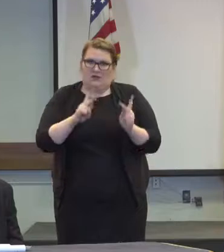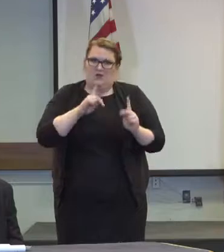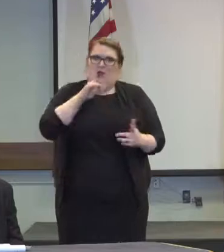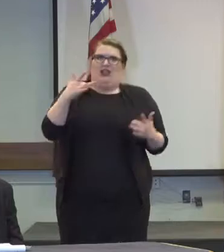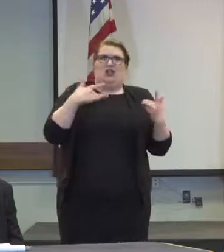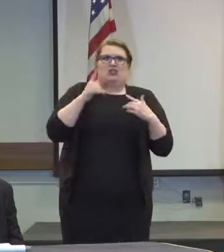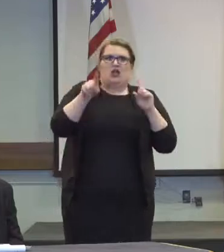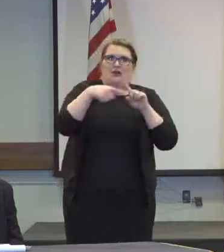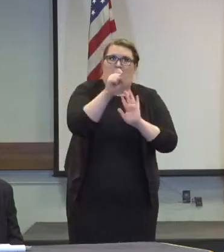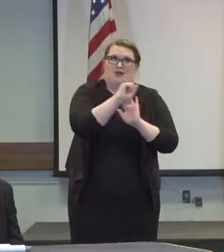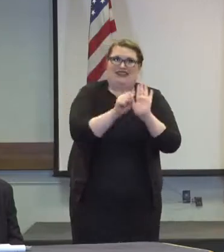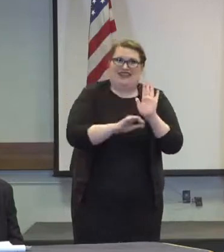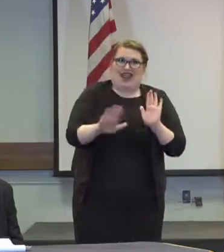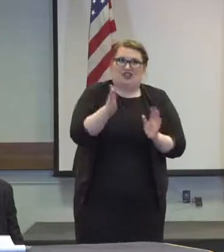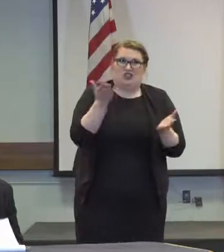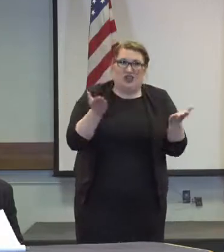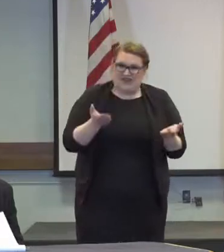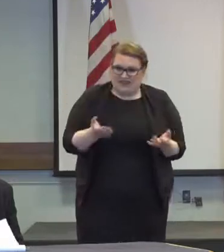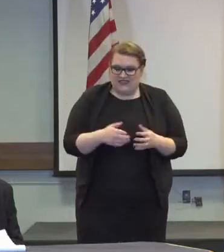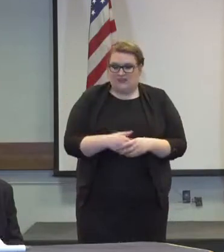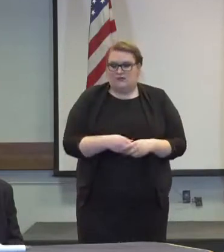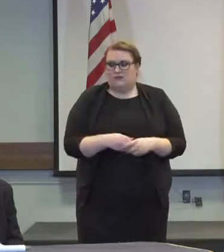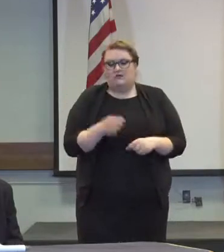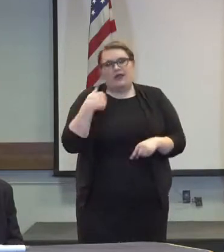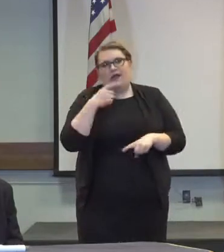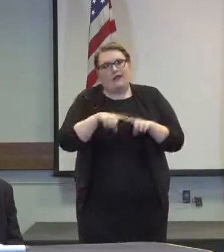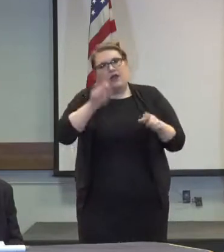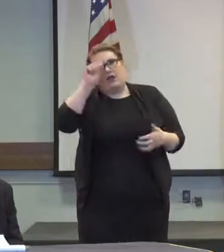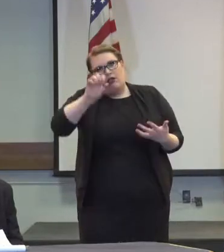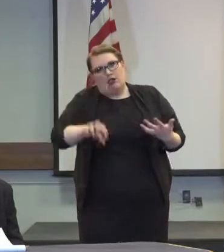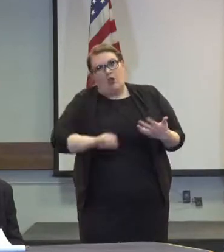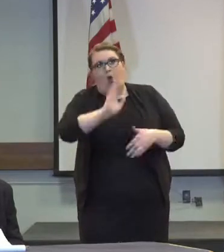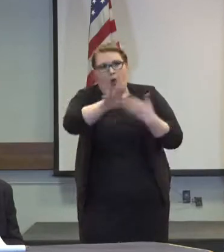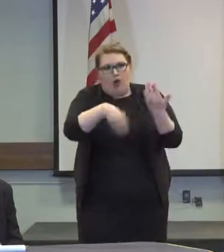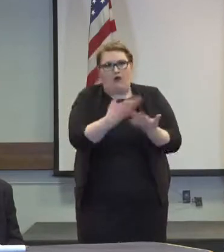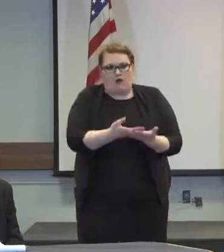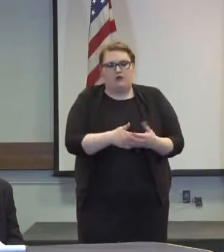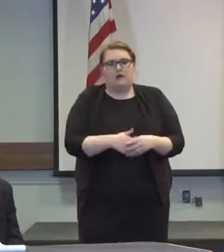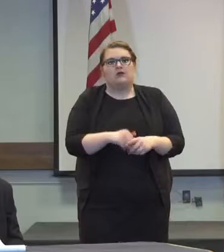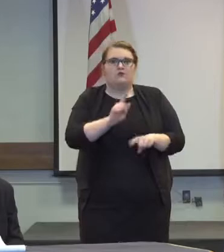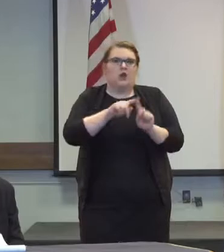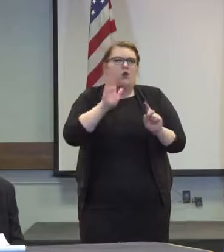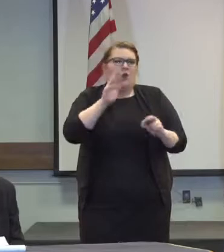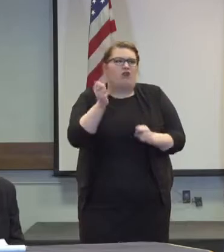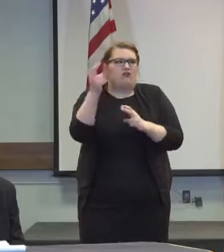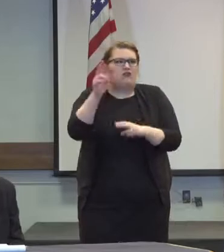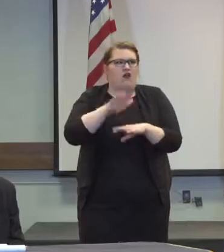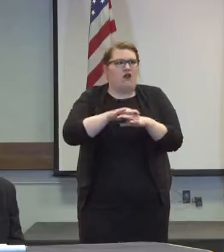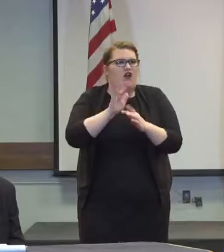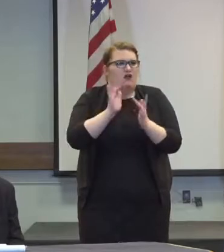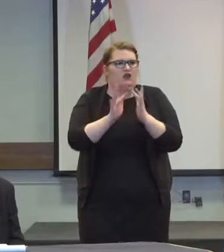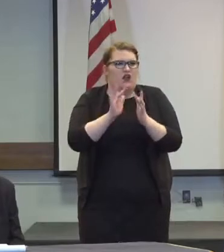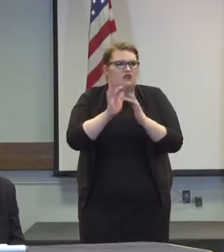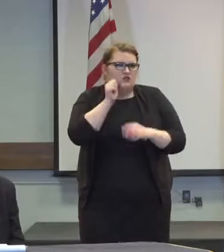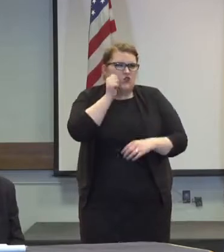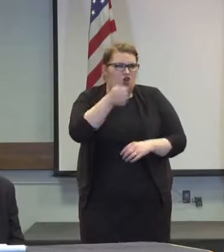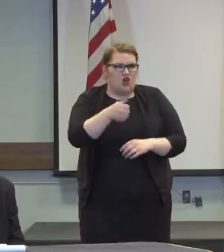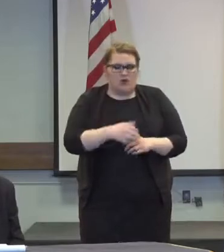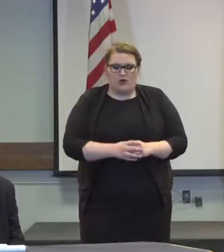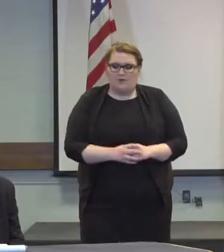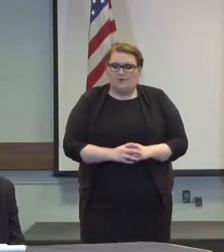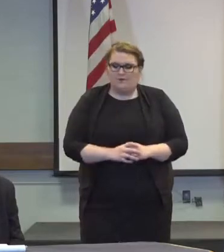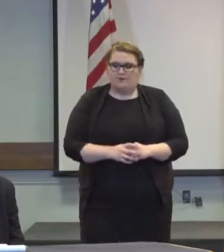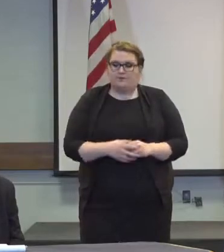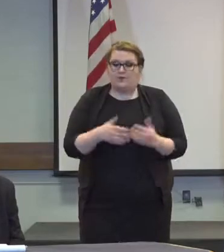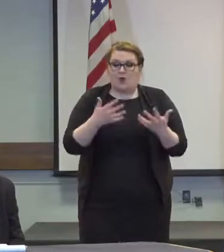services. I cannot list everything here, but we're going to have this up on our website tomorrow, but make